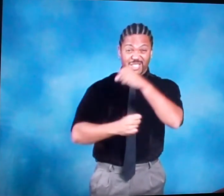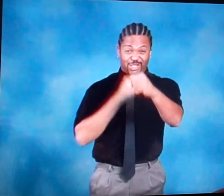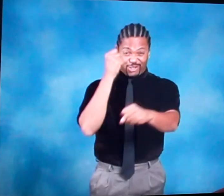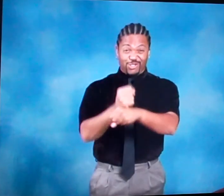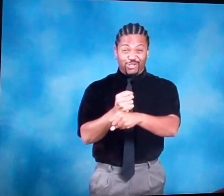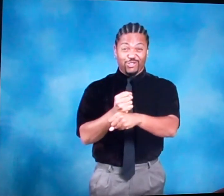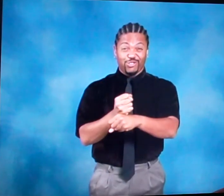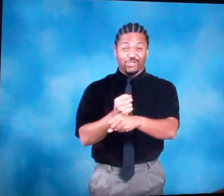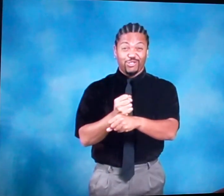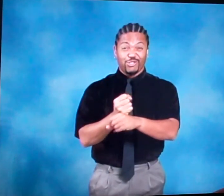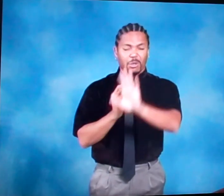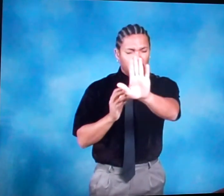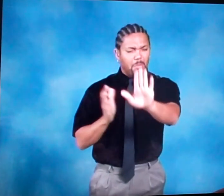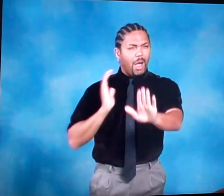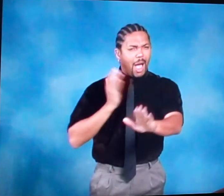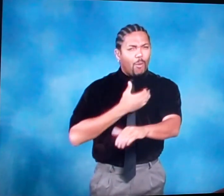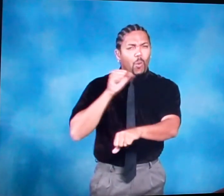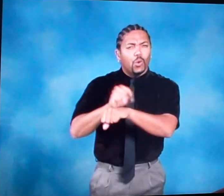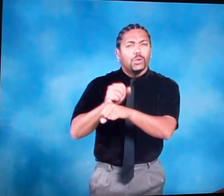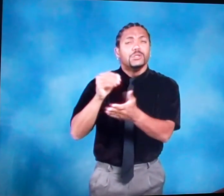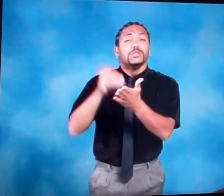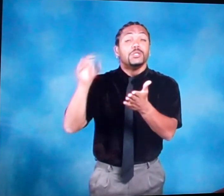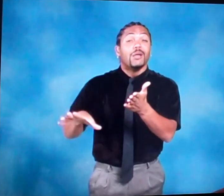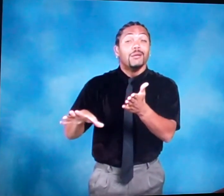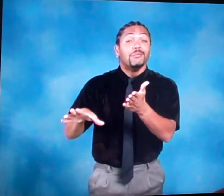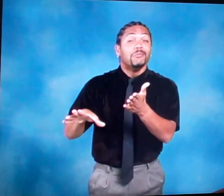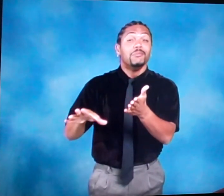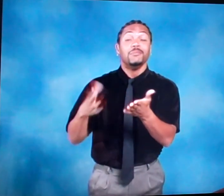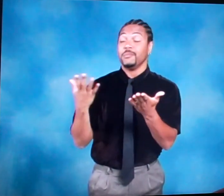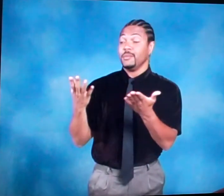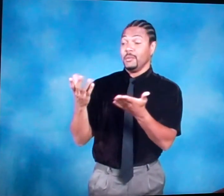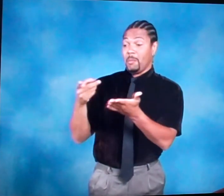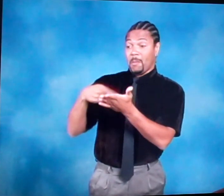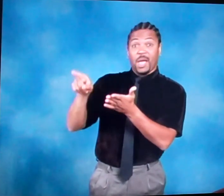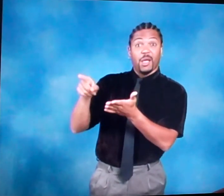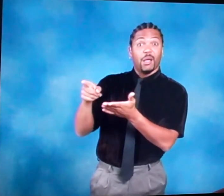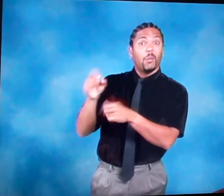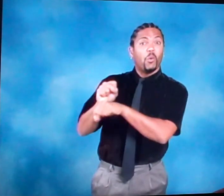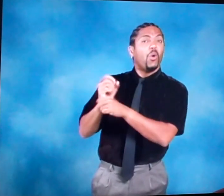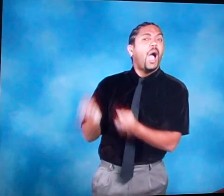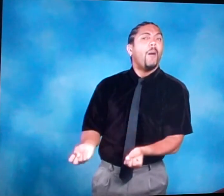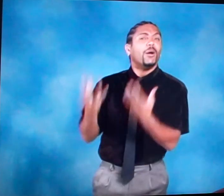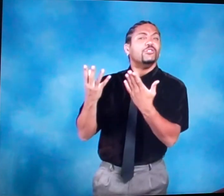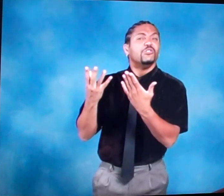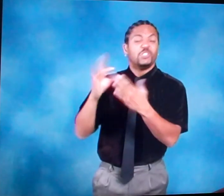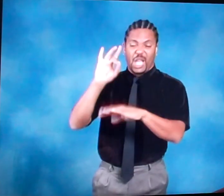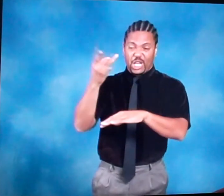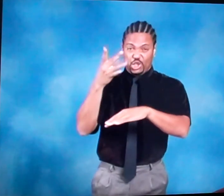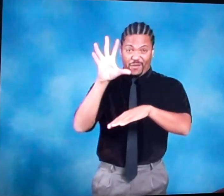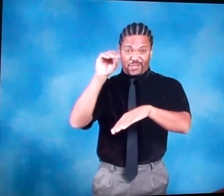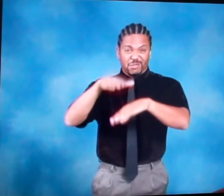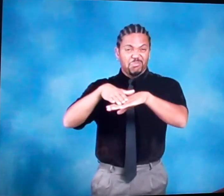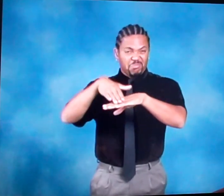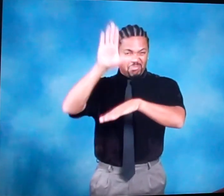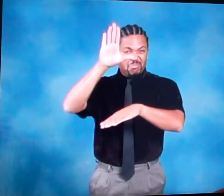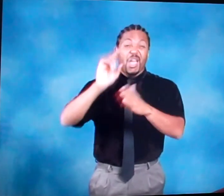Now, all together, every year, our tuition is